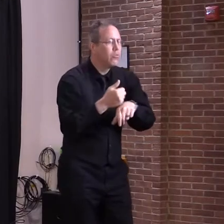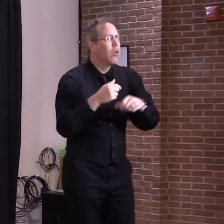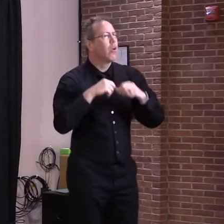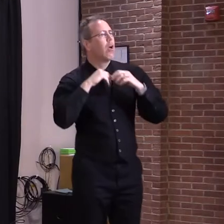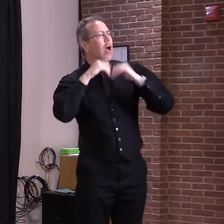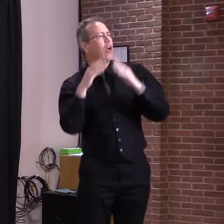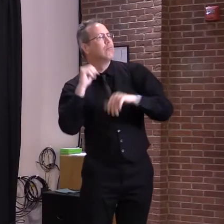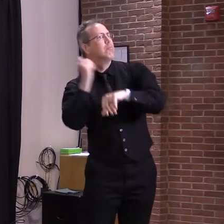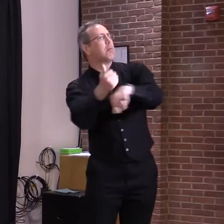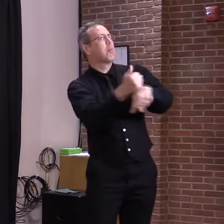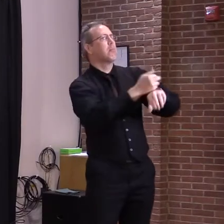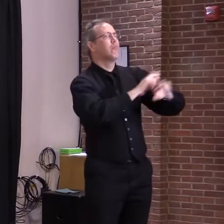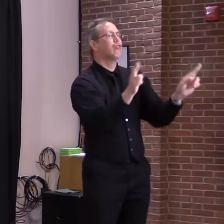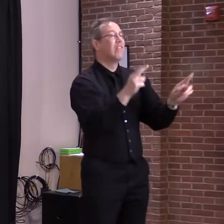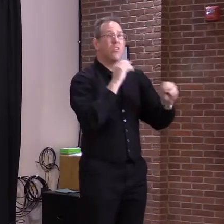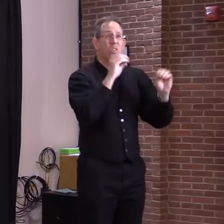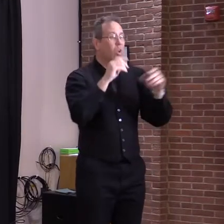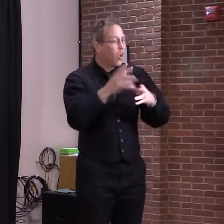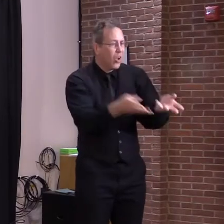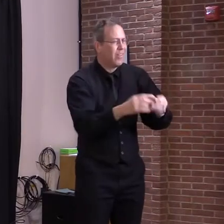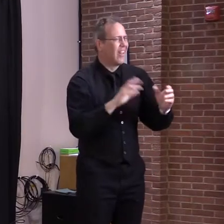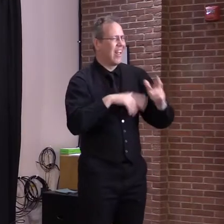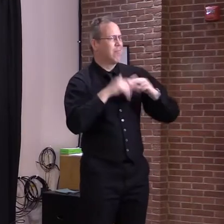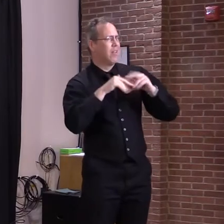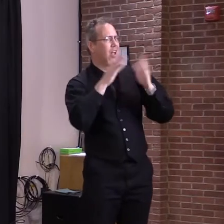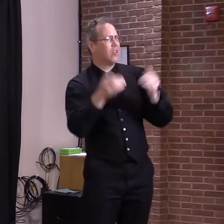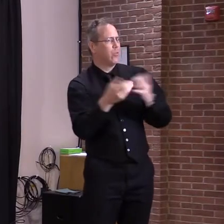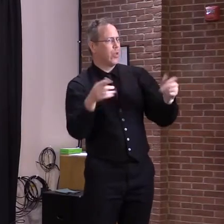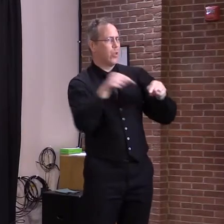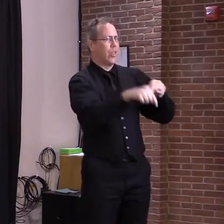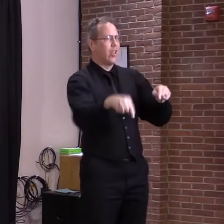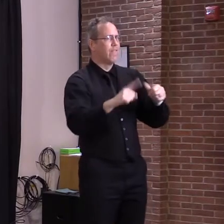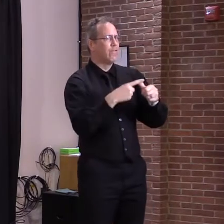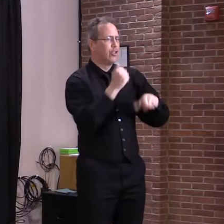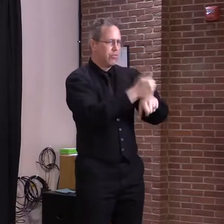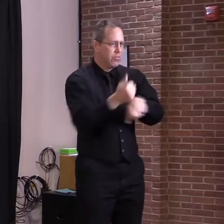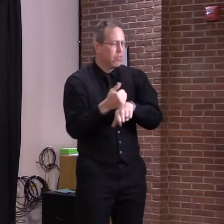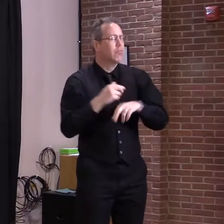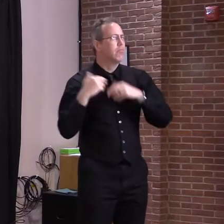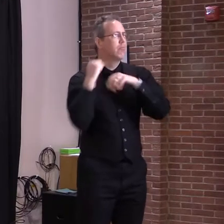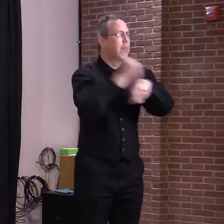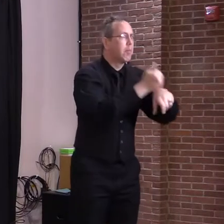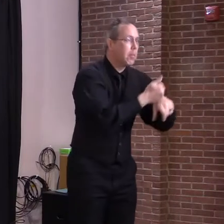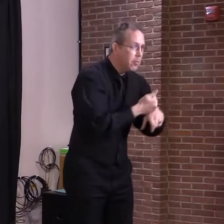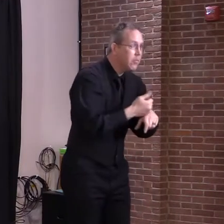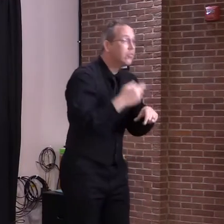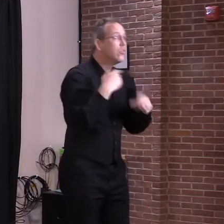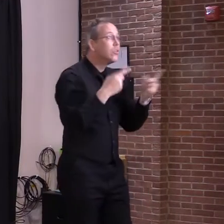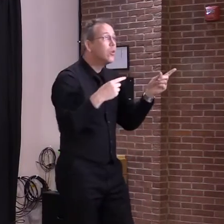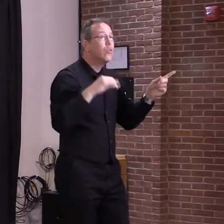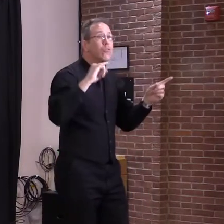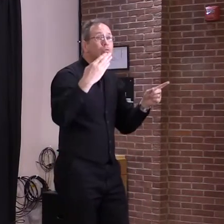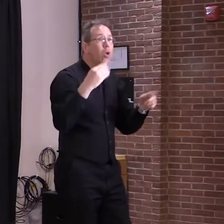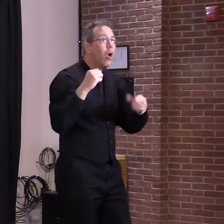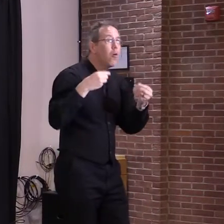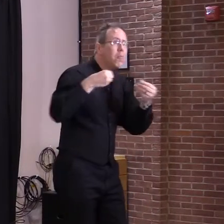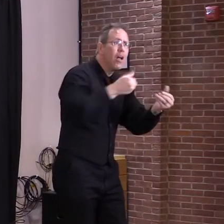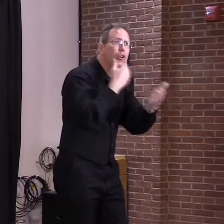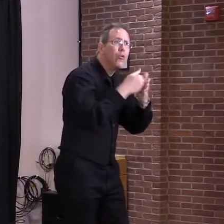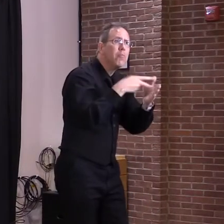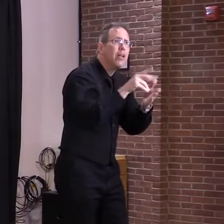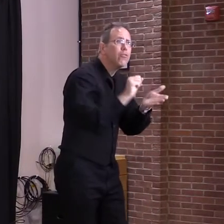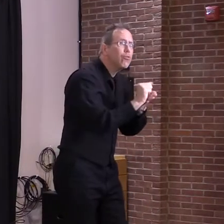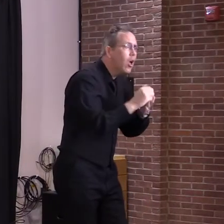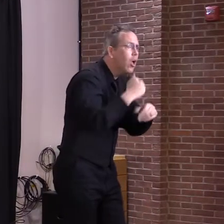that, we need good-paying jobs in strong, safe, and vibrant communities as well, which is why we must also invest